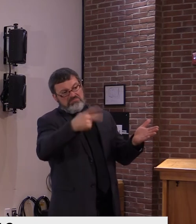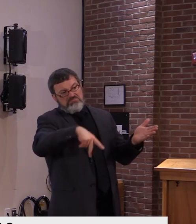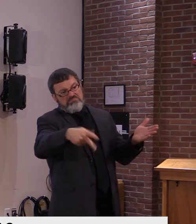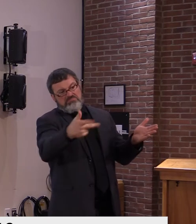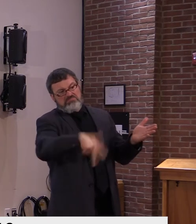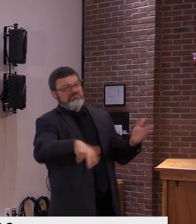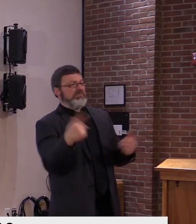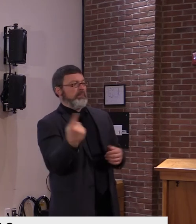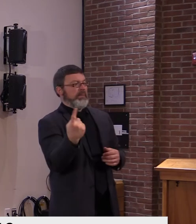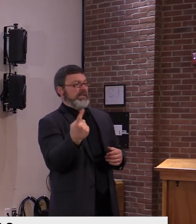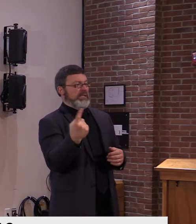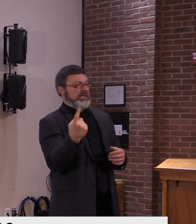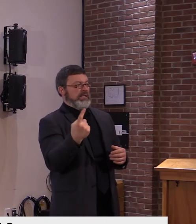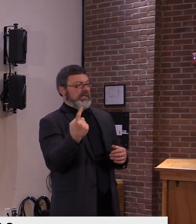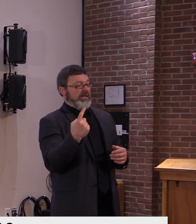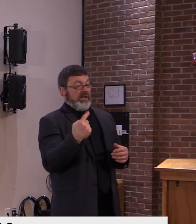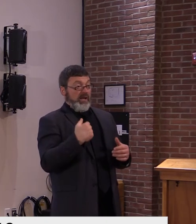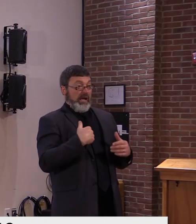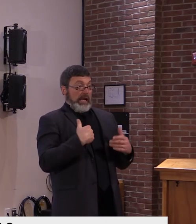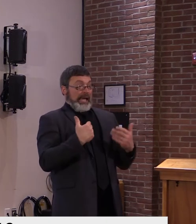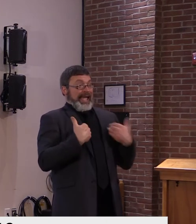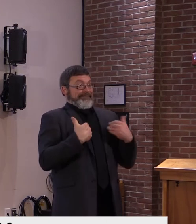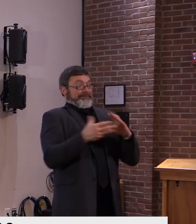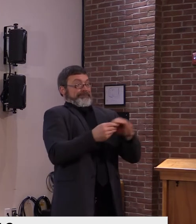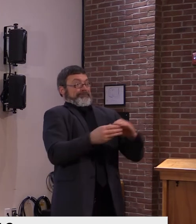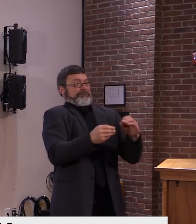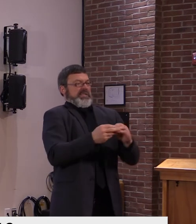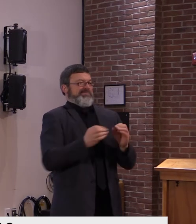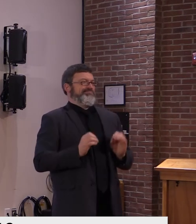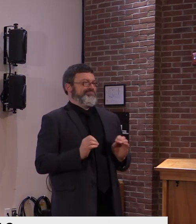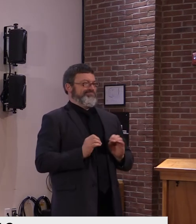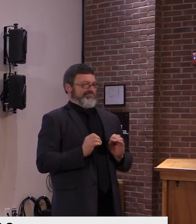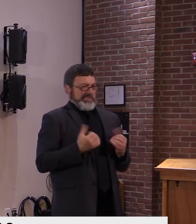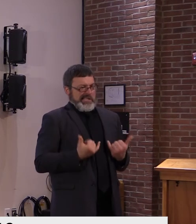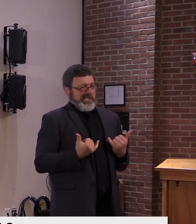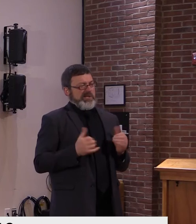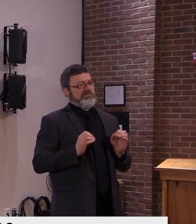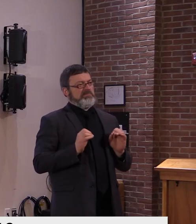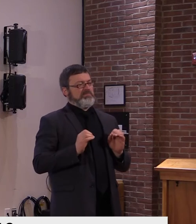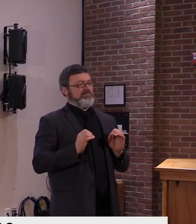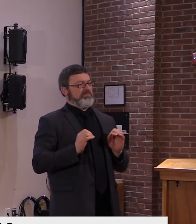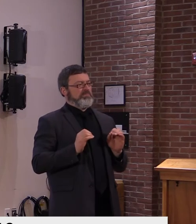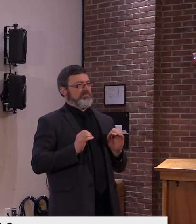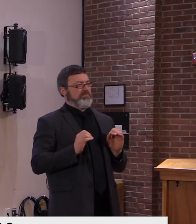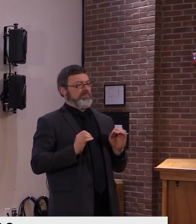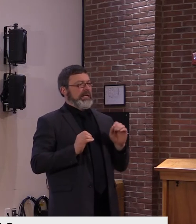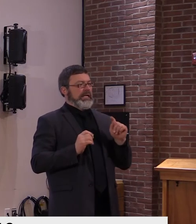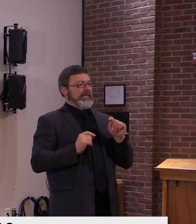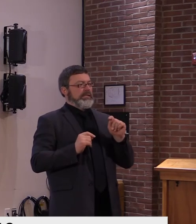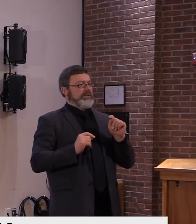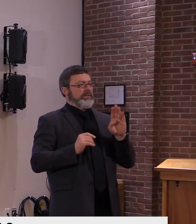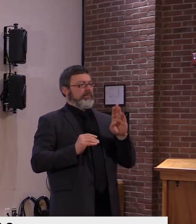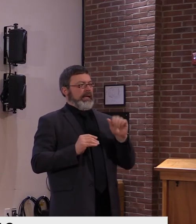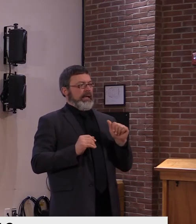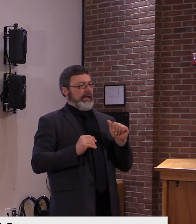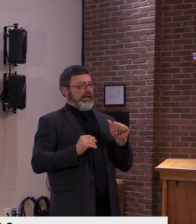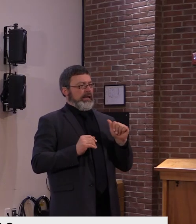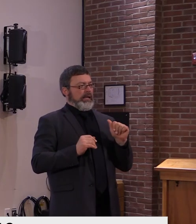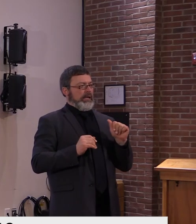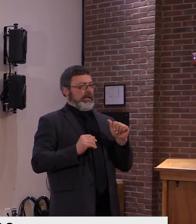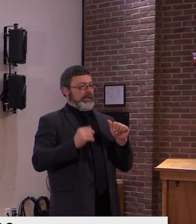much to say about it other than we know pre-pandemic that the state college system had its